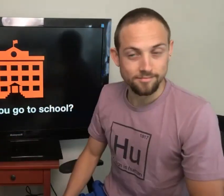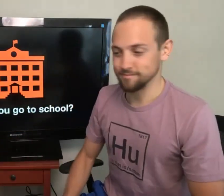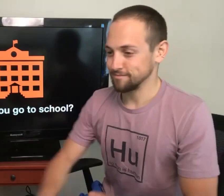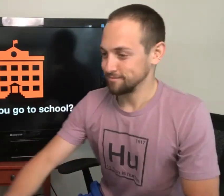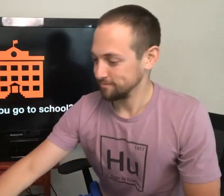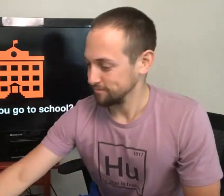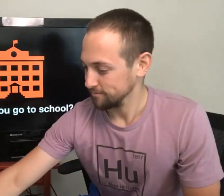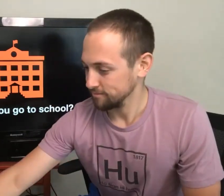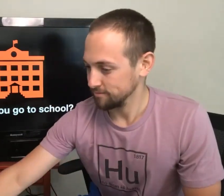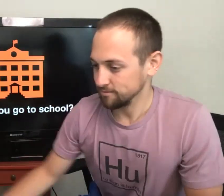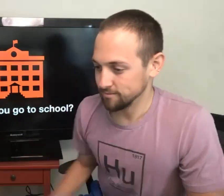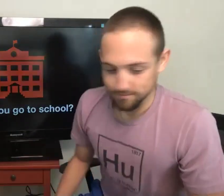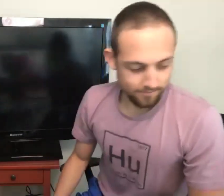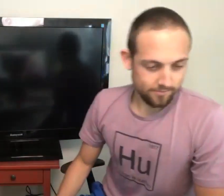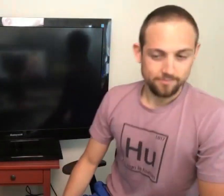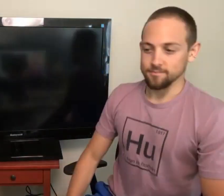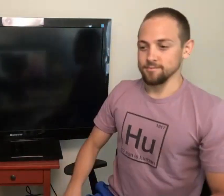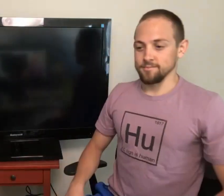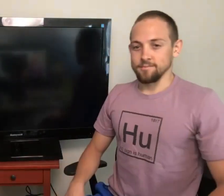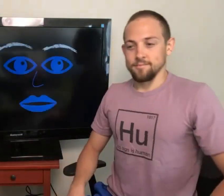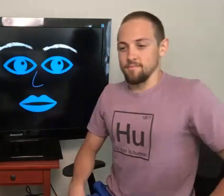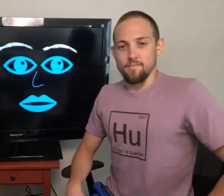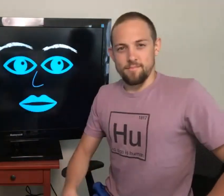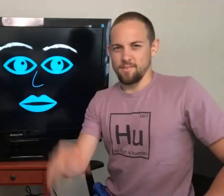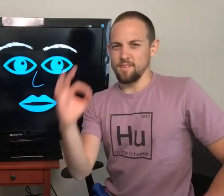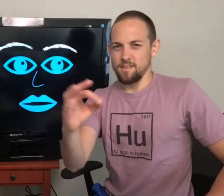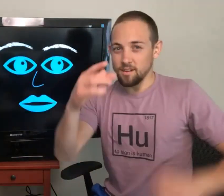Again, you can see my eyebrows furrowed, my head tilted forward.